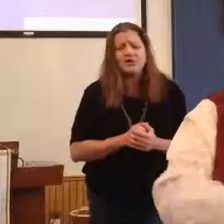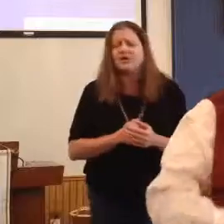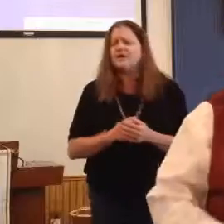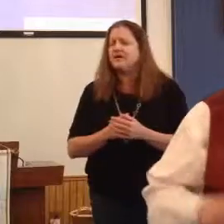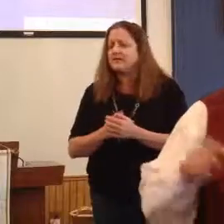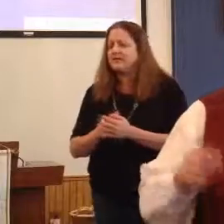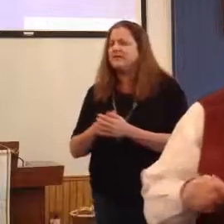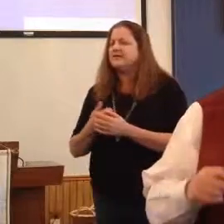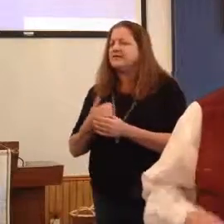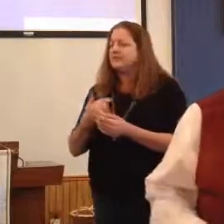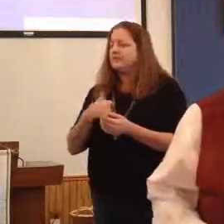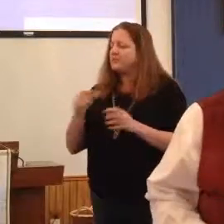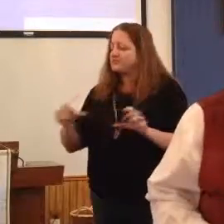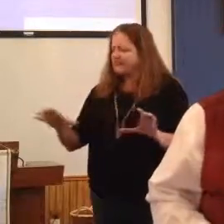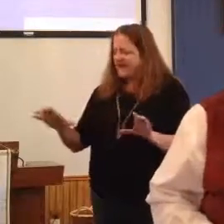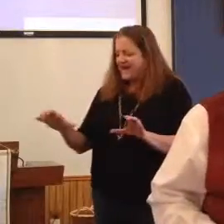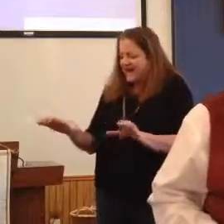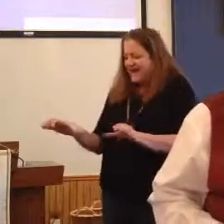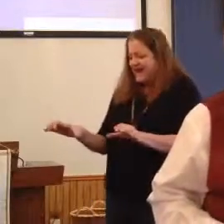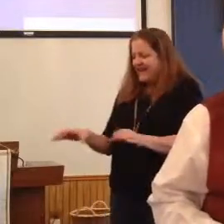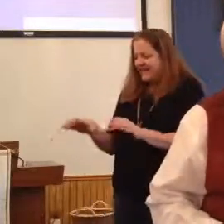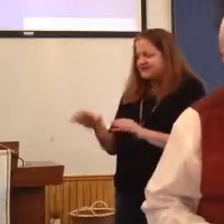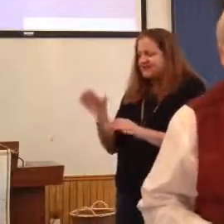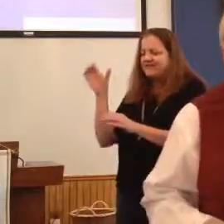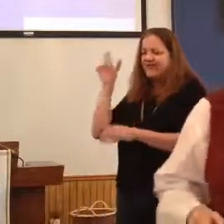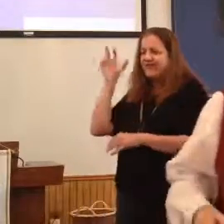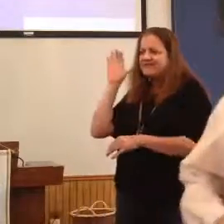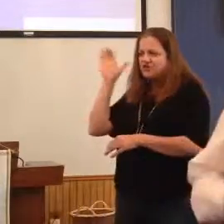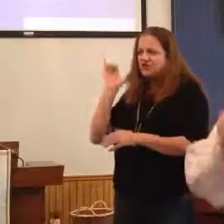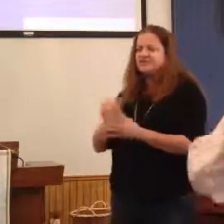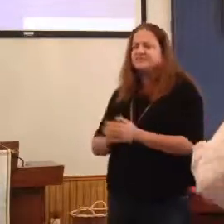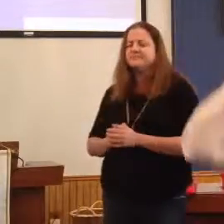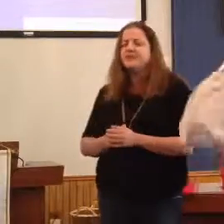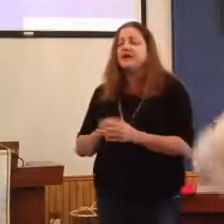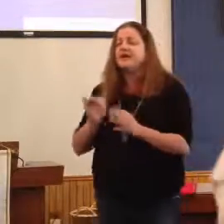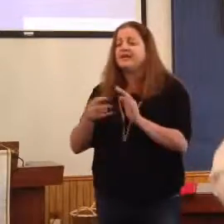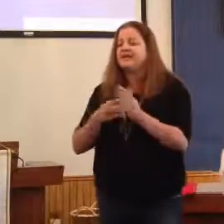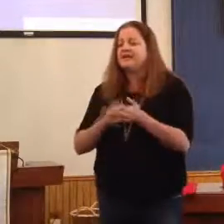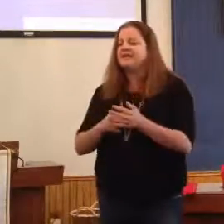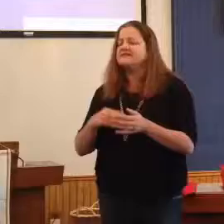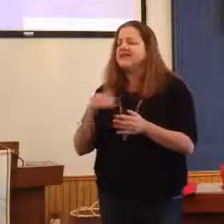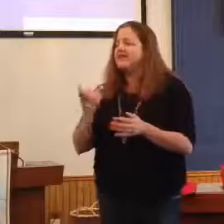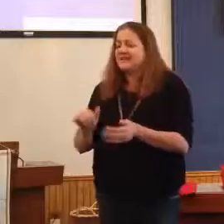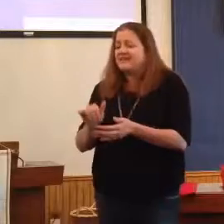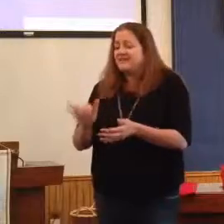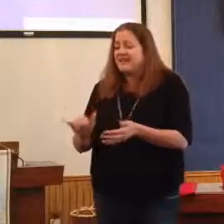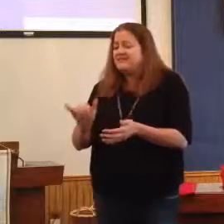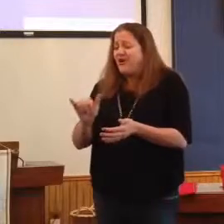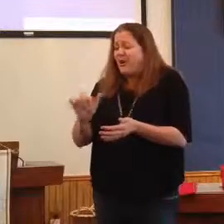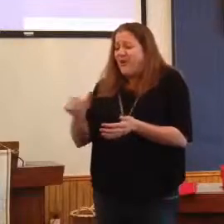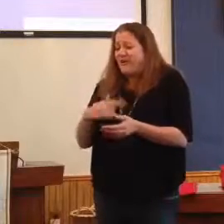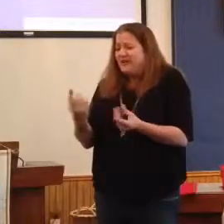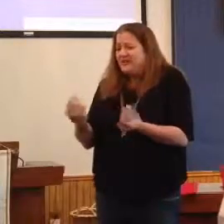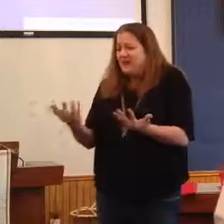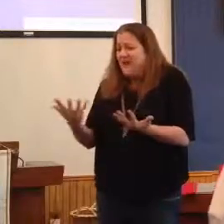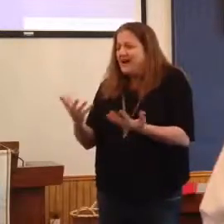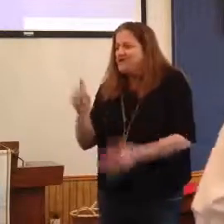All we can do is be active listeners. And that means all we can do is try.